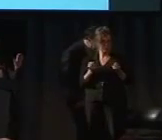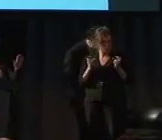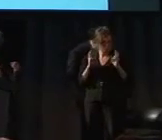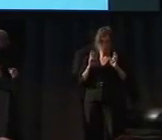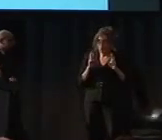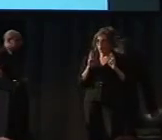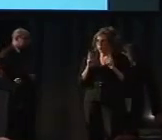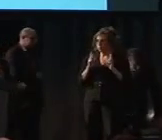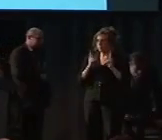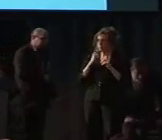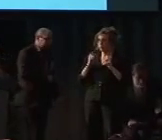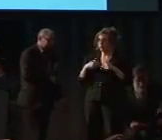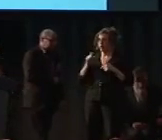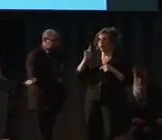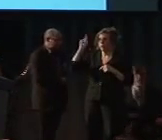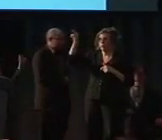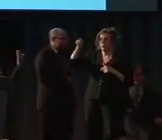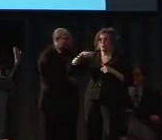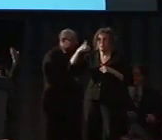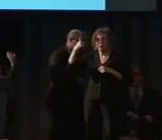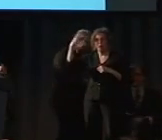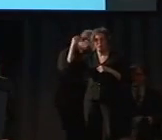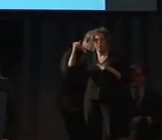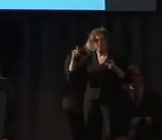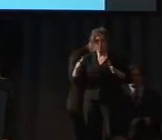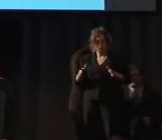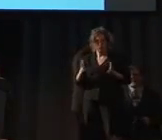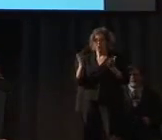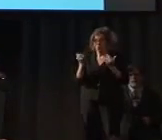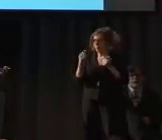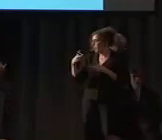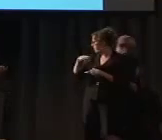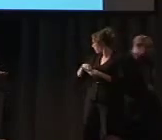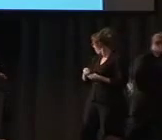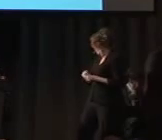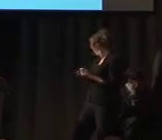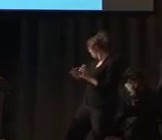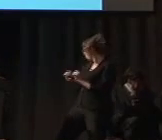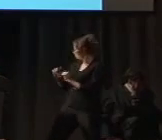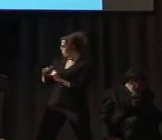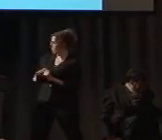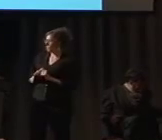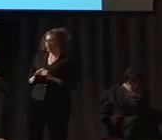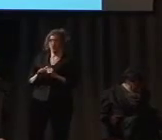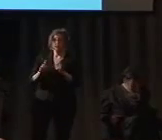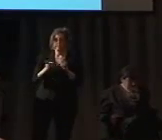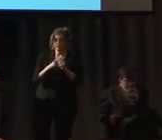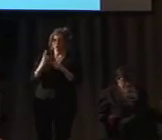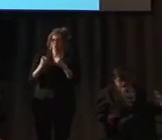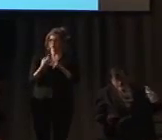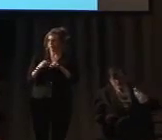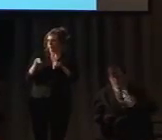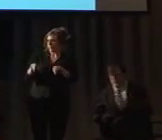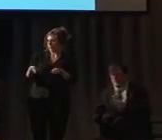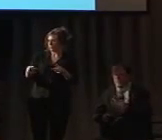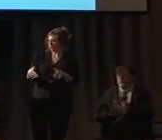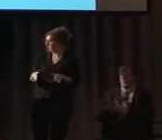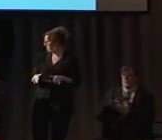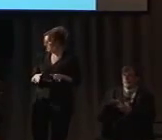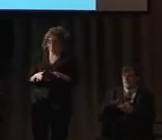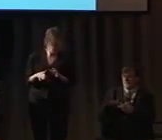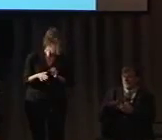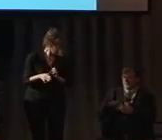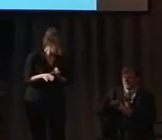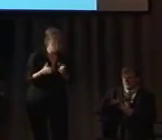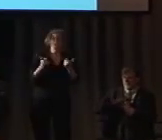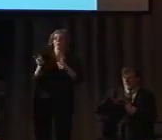the overflow room. So we'll take the first questions from this room, and then we'll try to alternate if people are